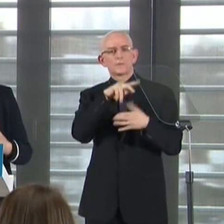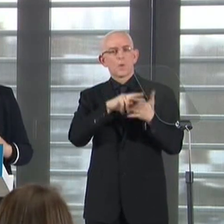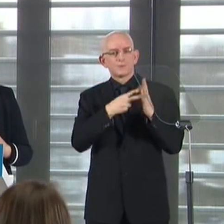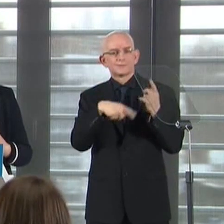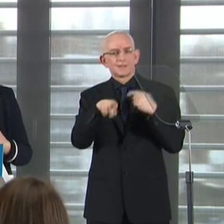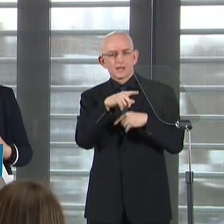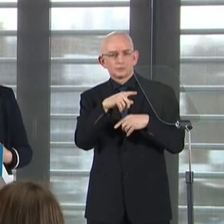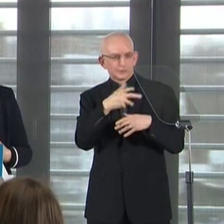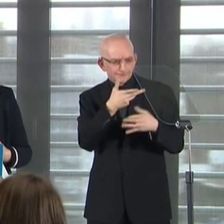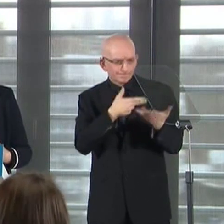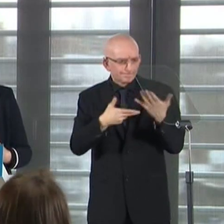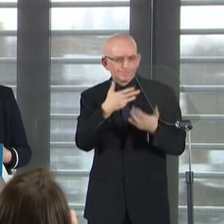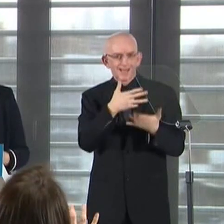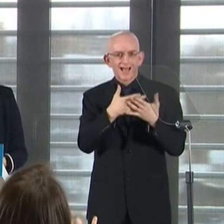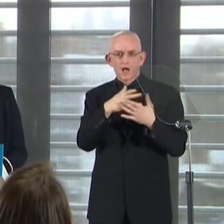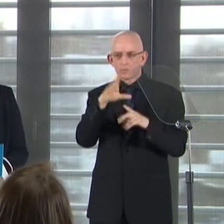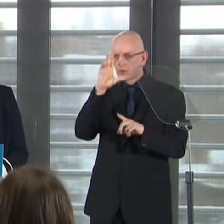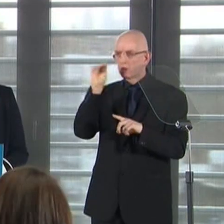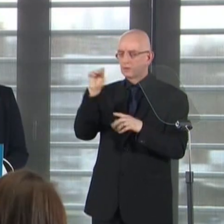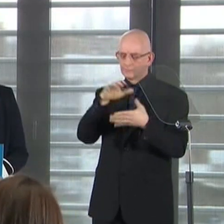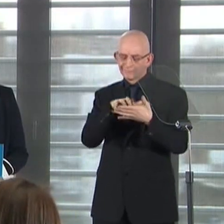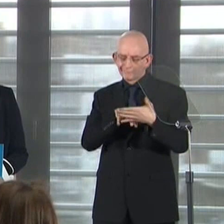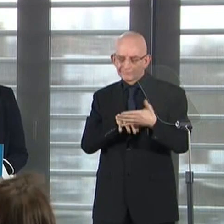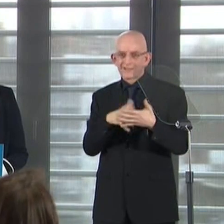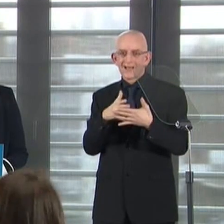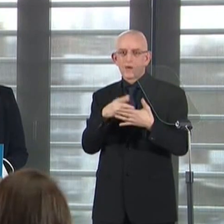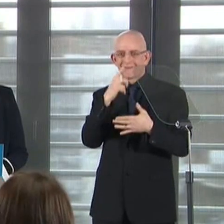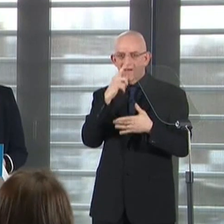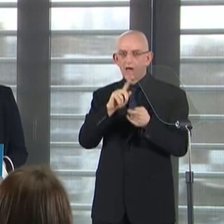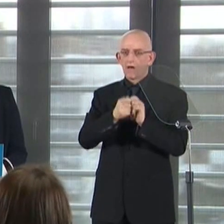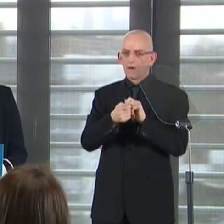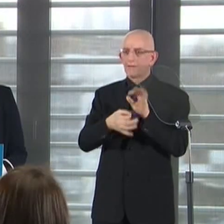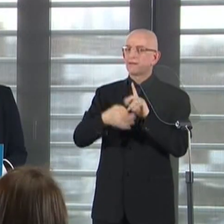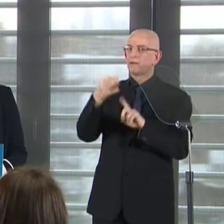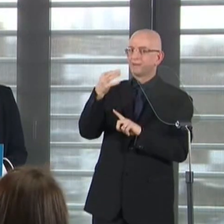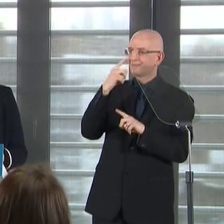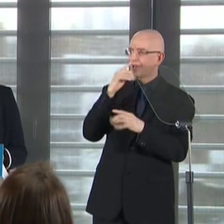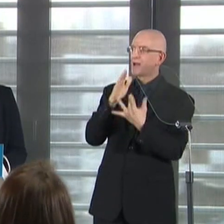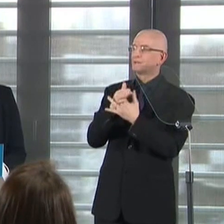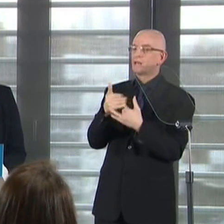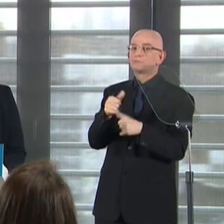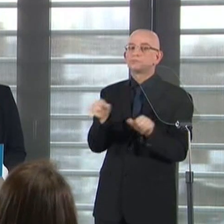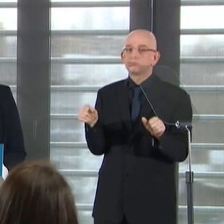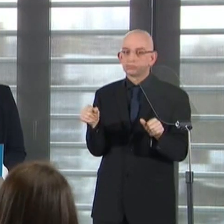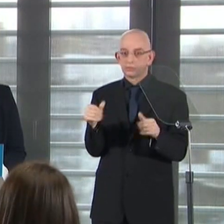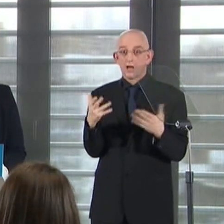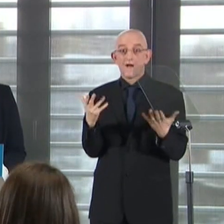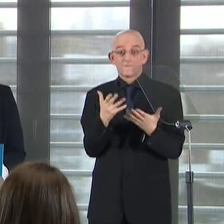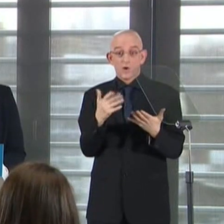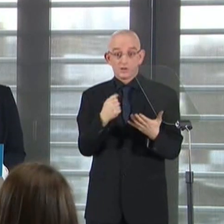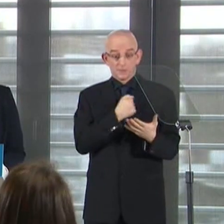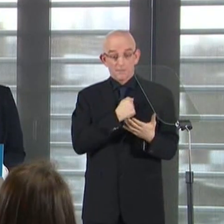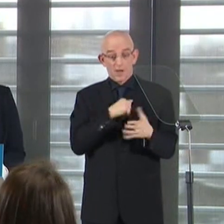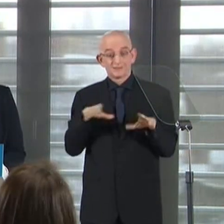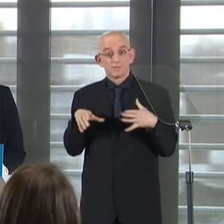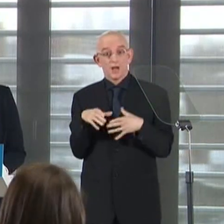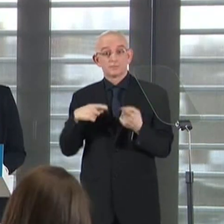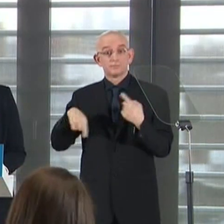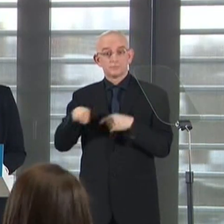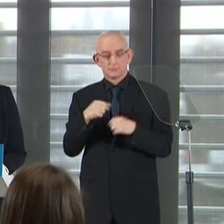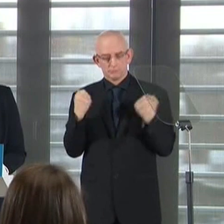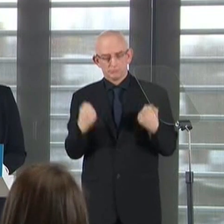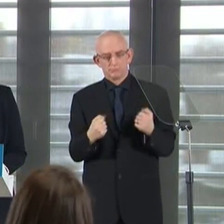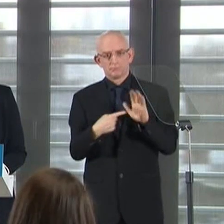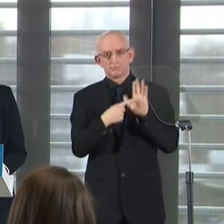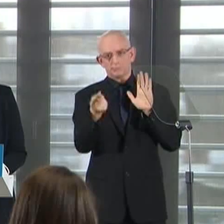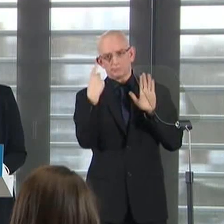understand the barriers that they're putting up. But of course, I want my department to be the exemplar in this. So I will make sure that we